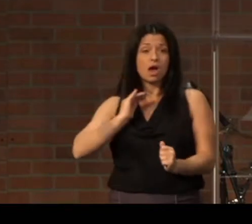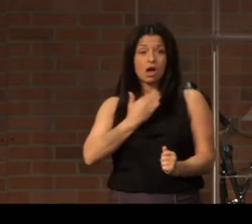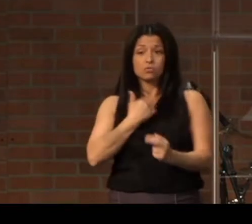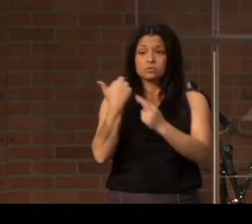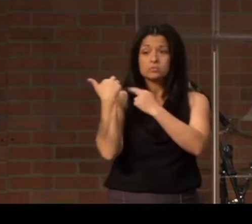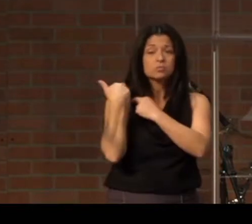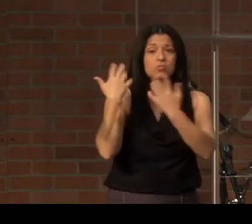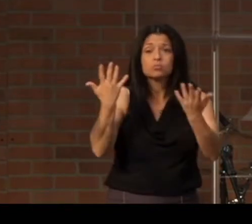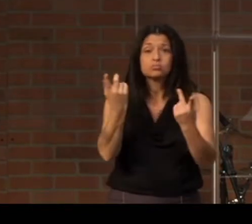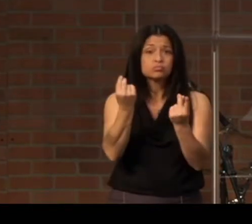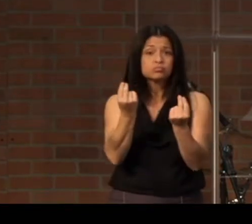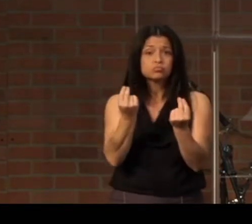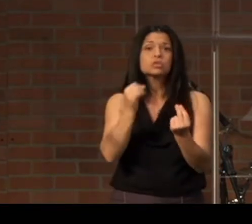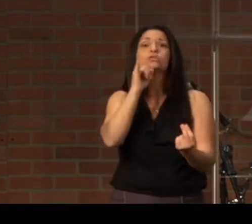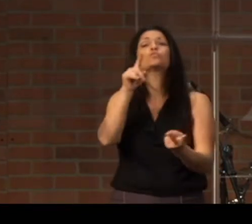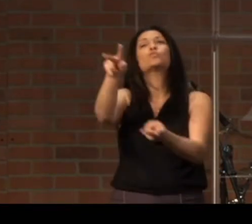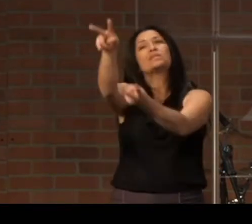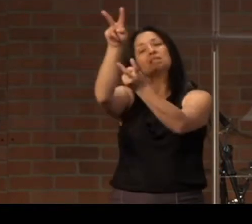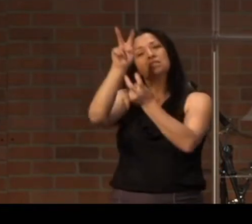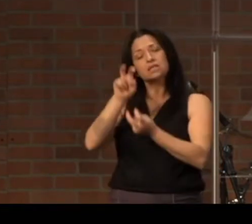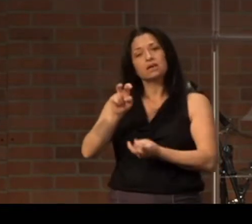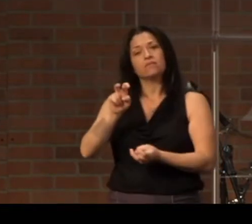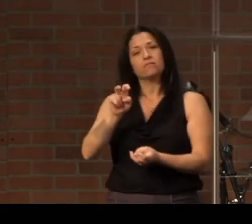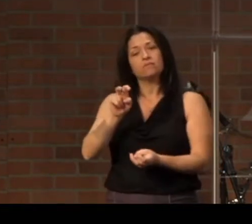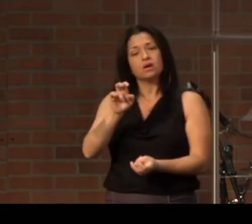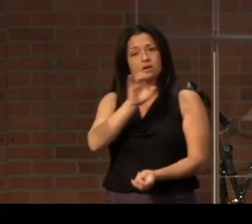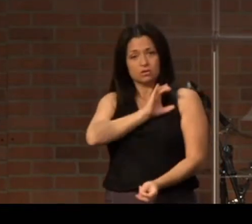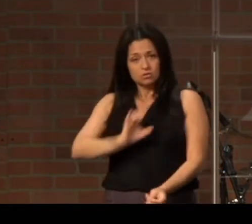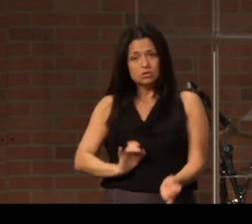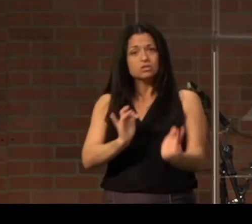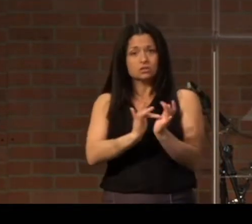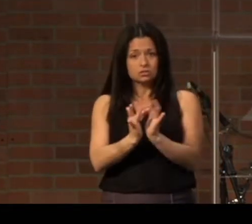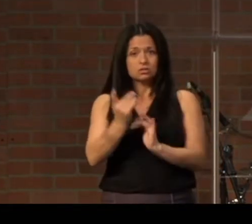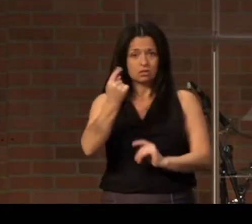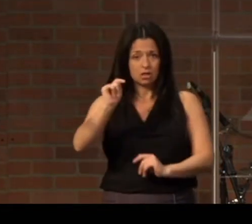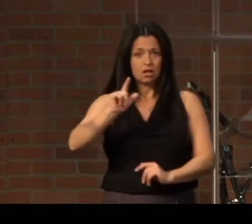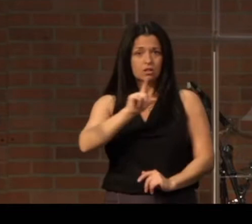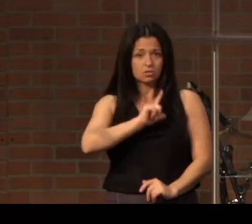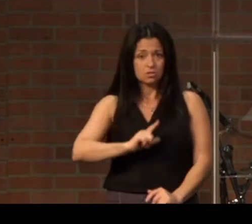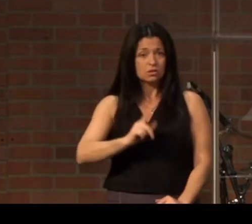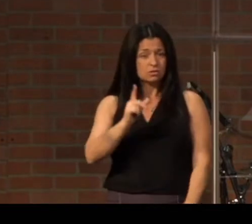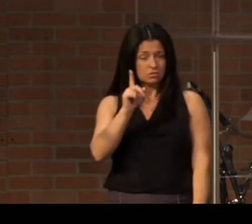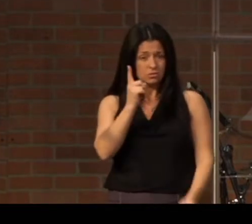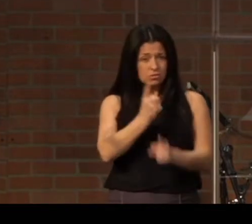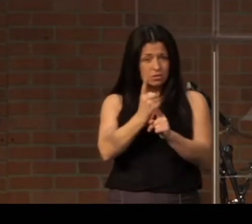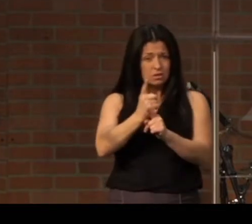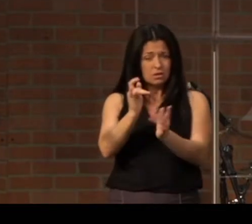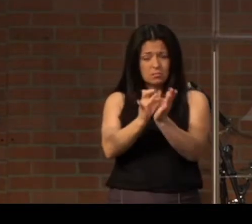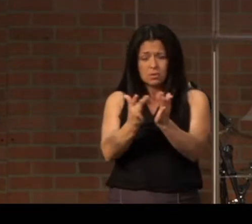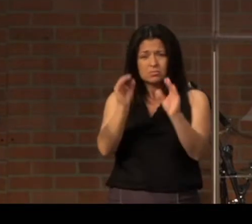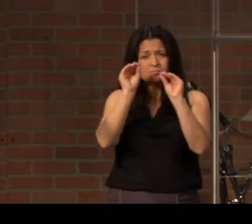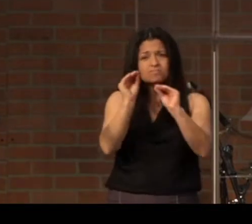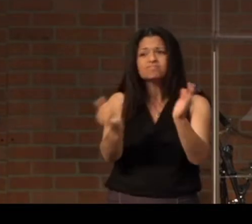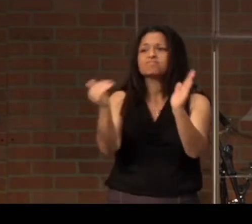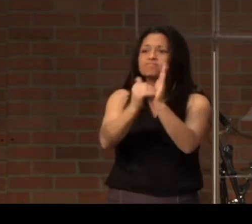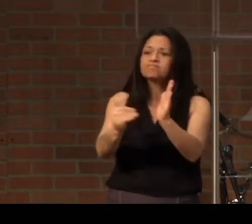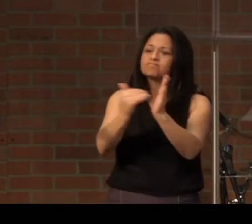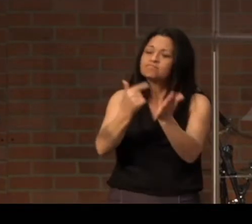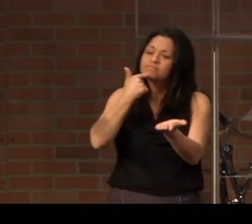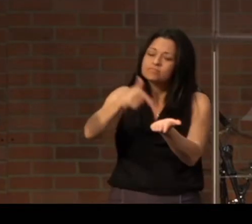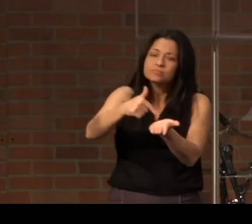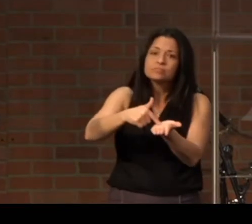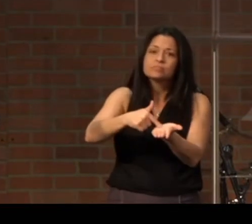to receive Christ Jesus the Lord. Doesn't the Bible teach that over and over again? In John chapter 1,